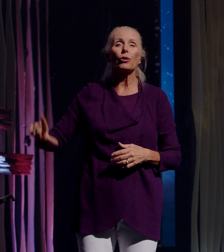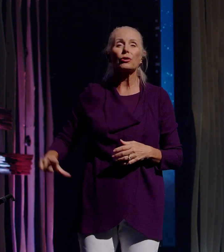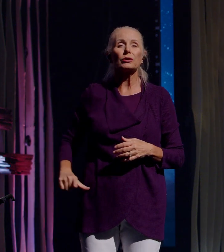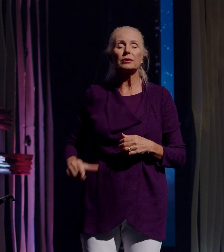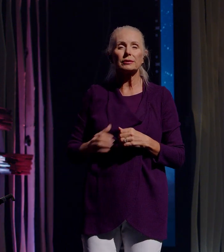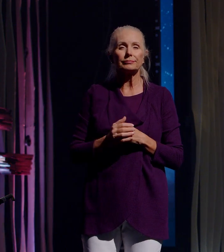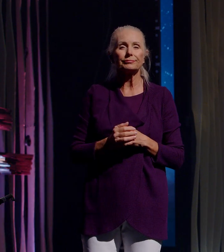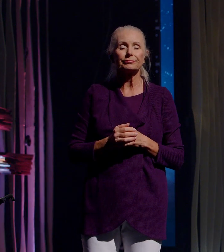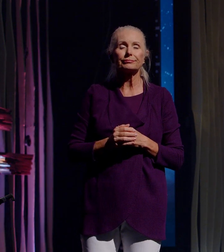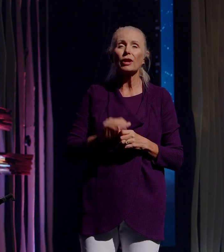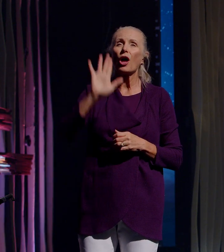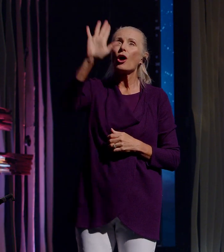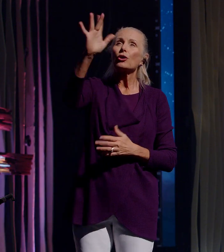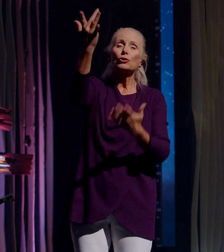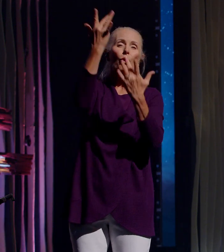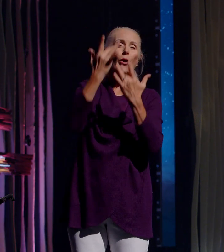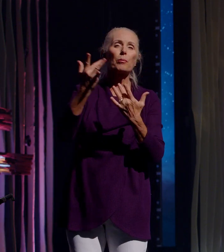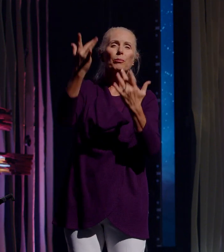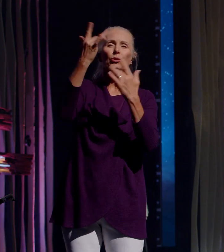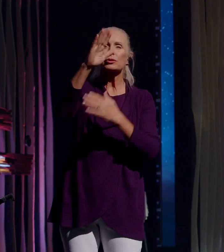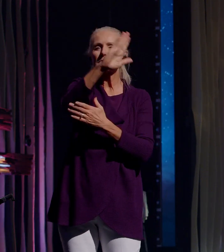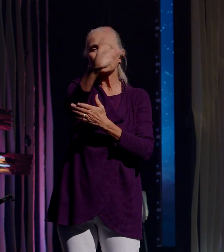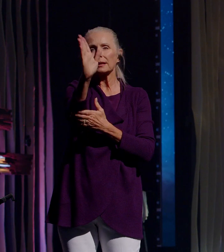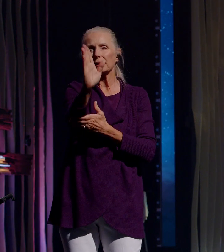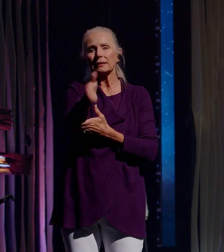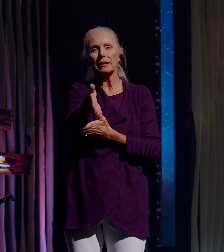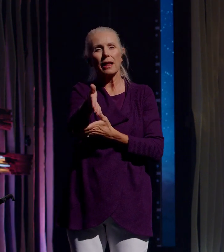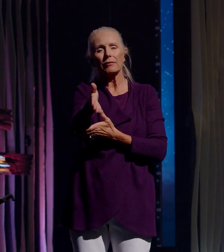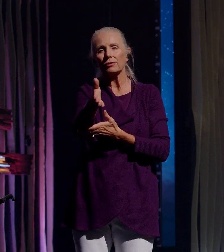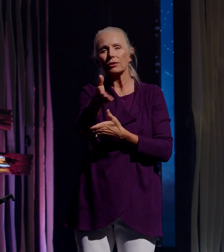Oh, your mercy never fails me.